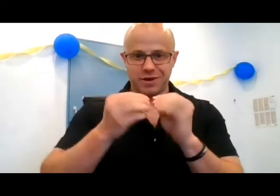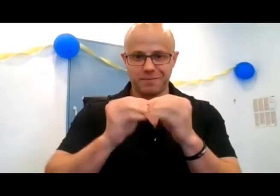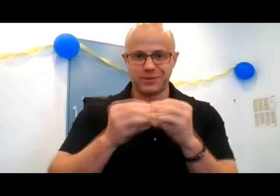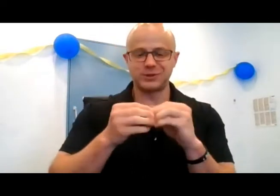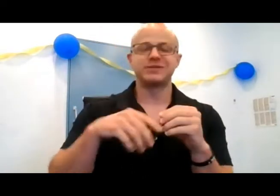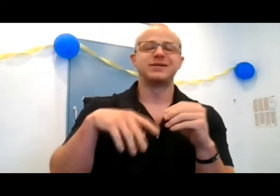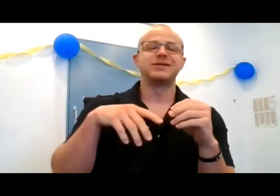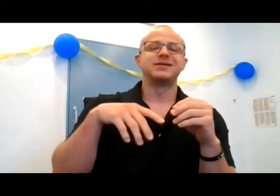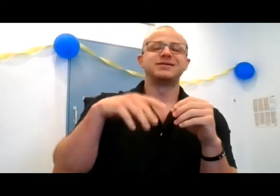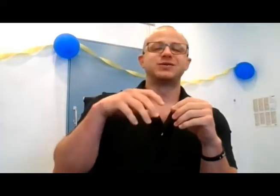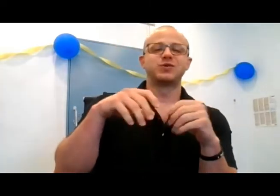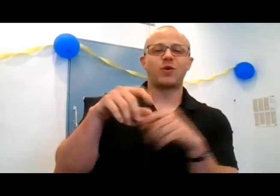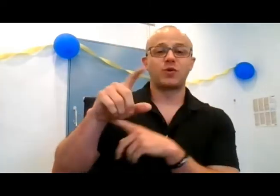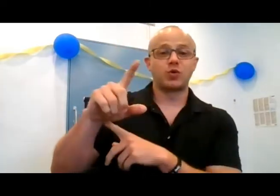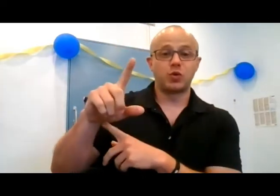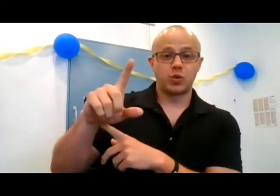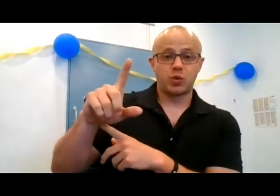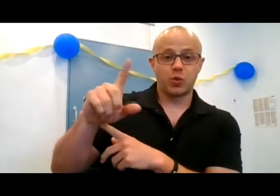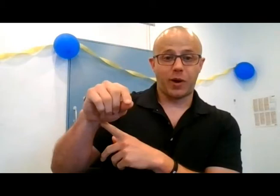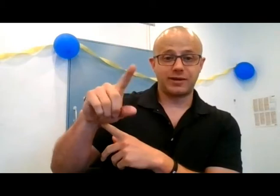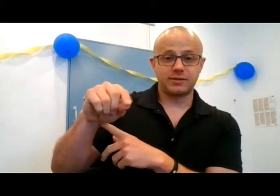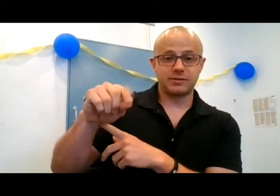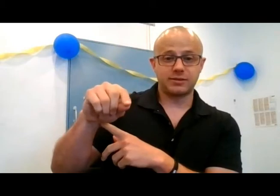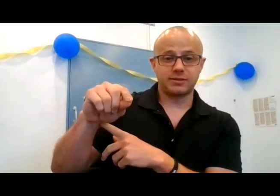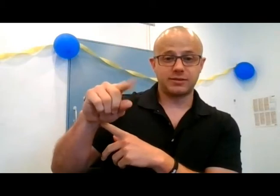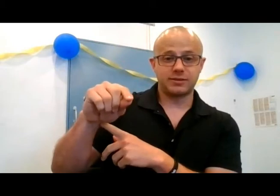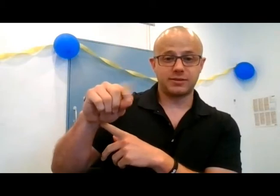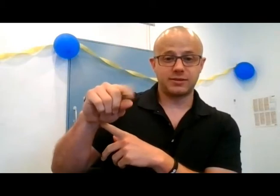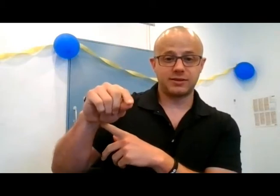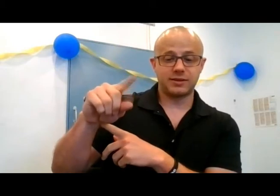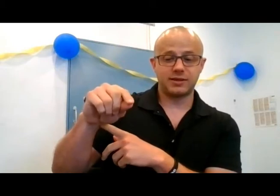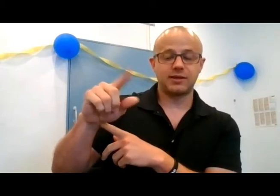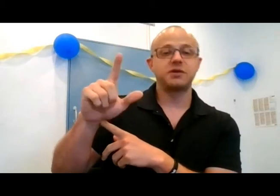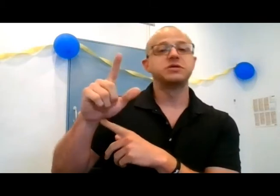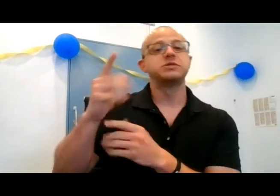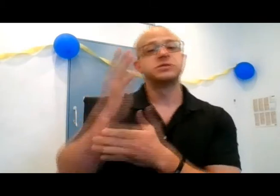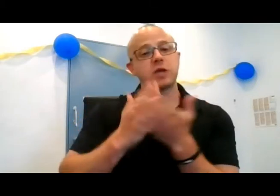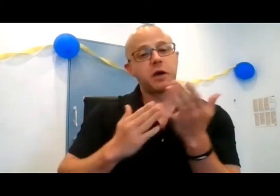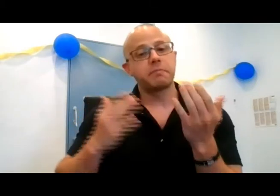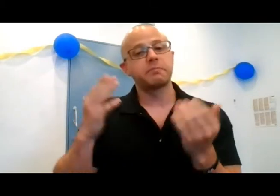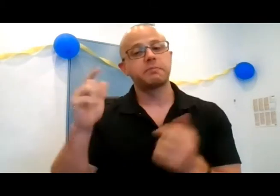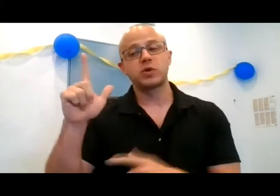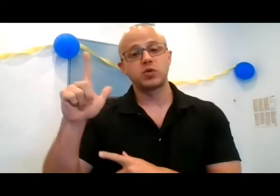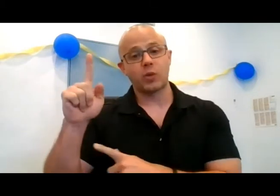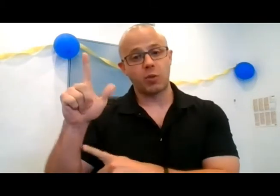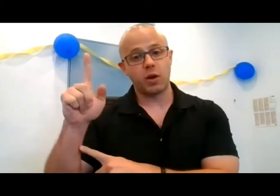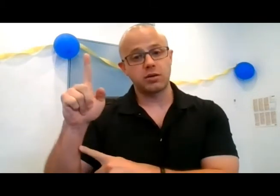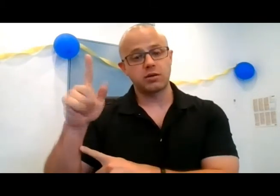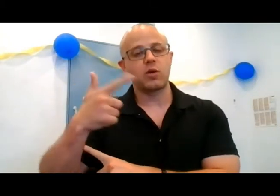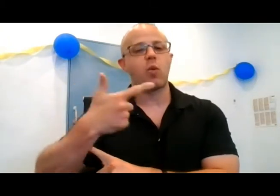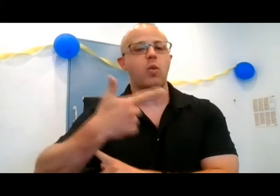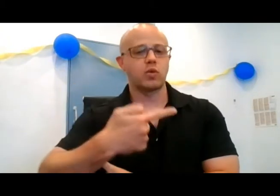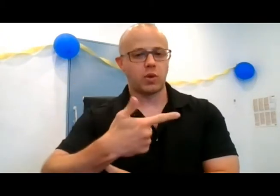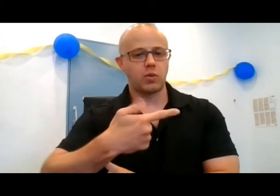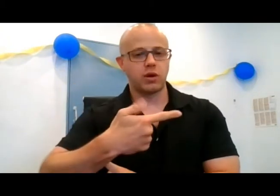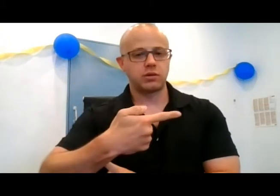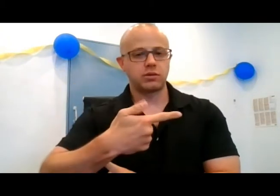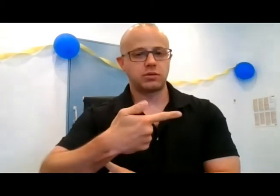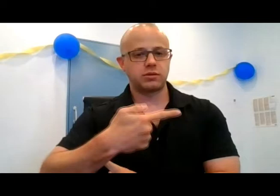the hardest part of the numbers, which is 20 to 30. So this is 20.